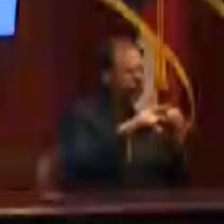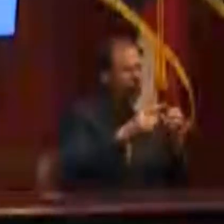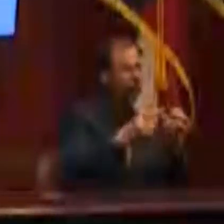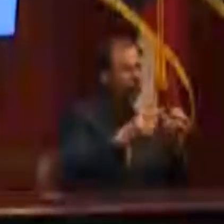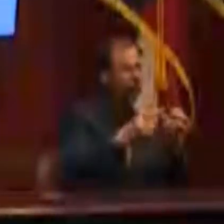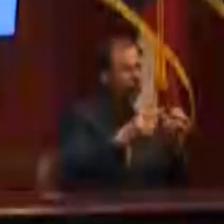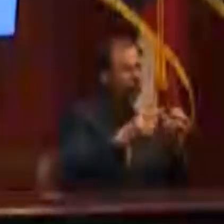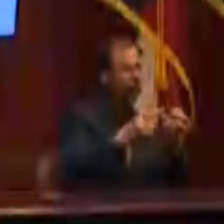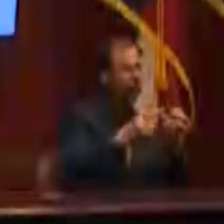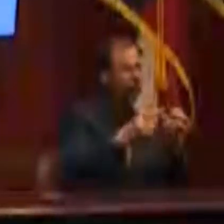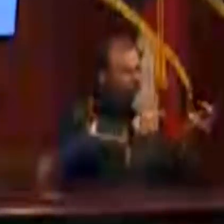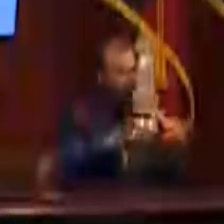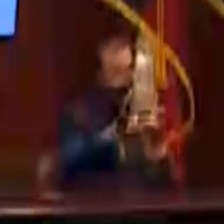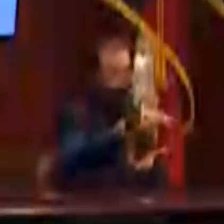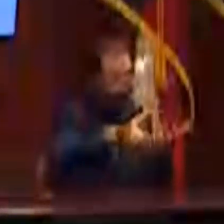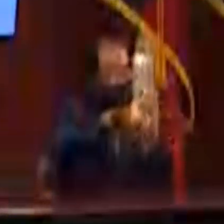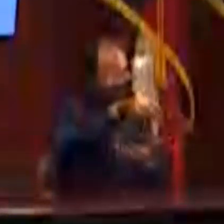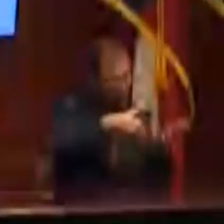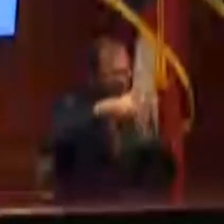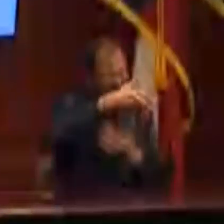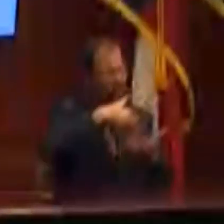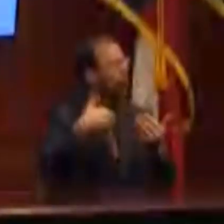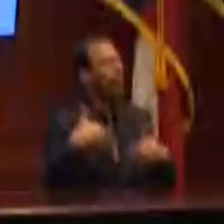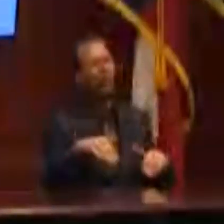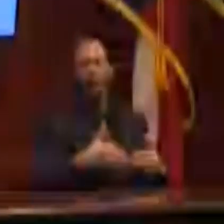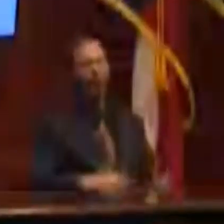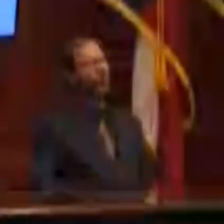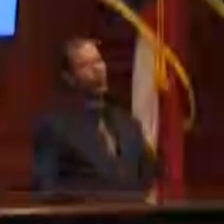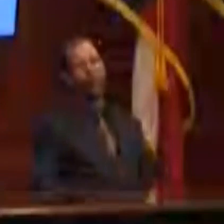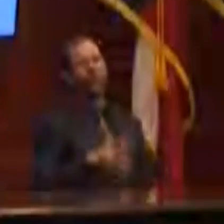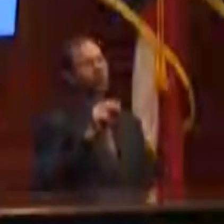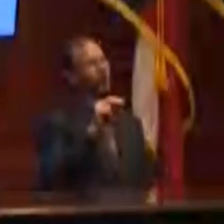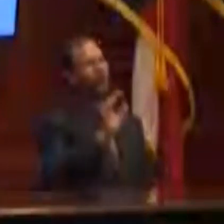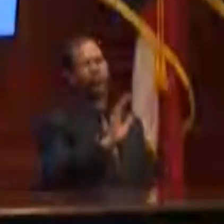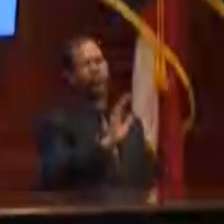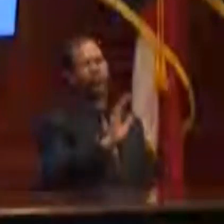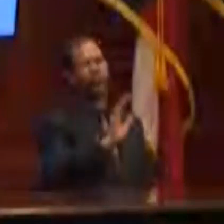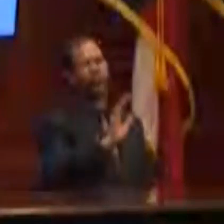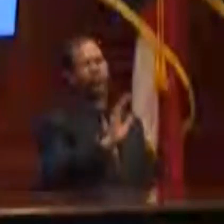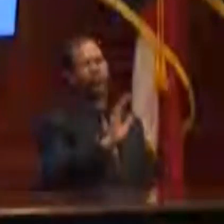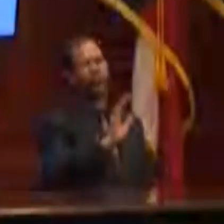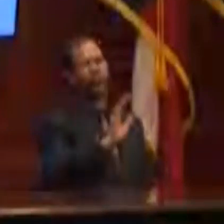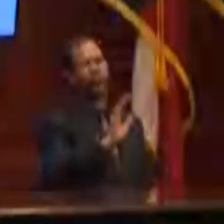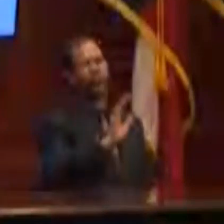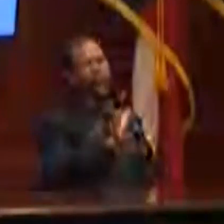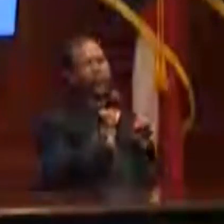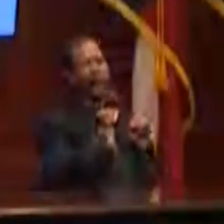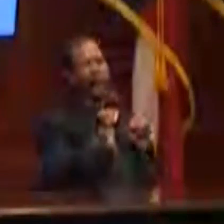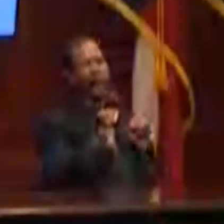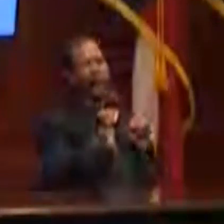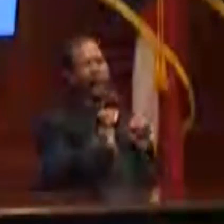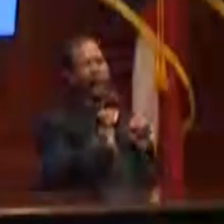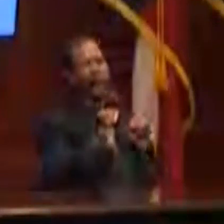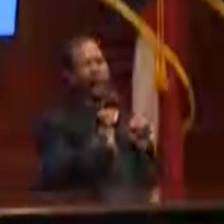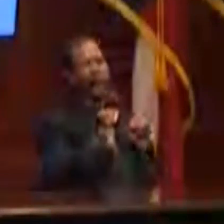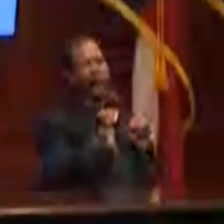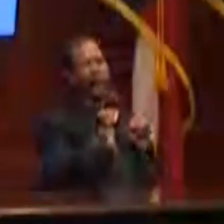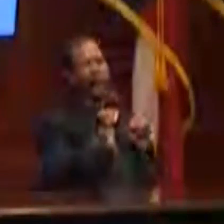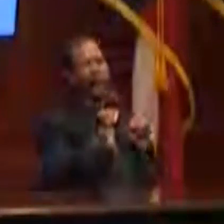in large numbers, you really are compromising the health and safety and maybe the lives of members.